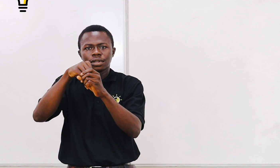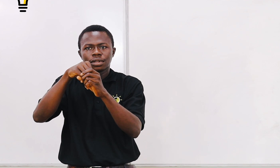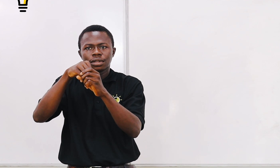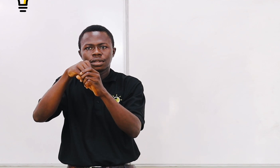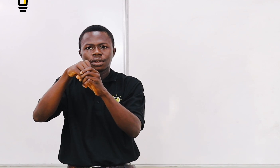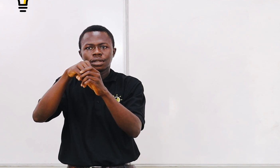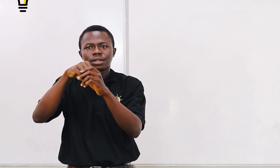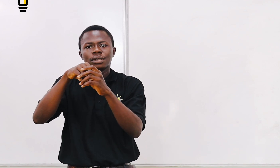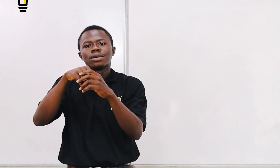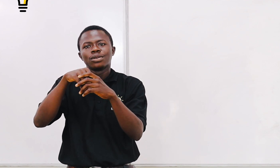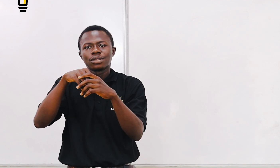involving